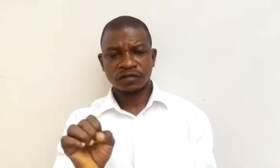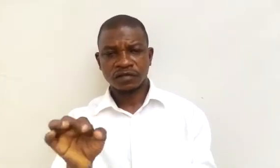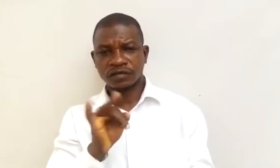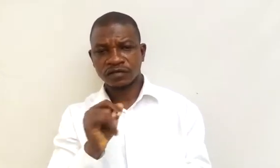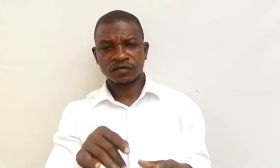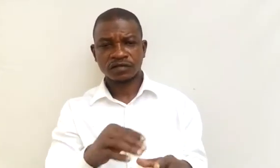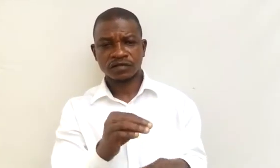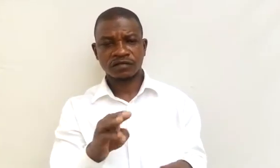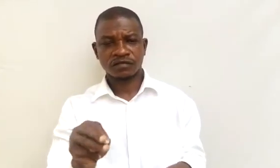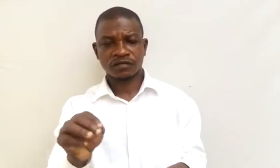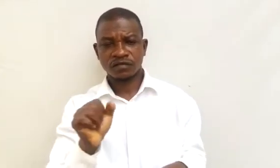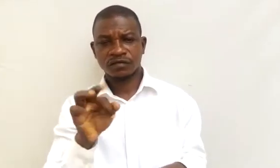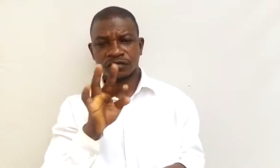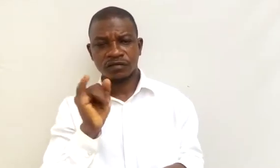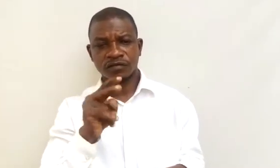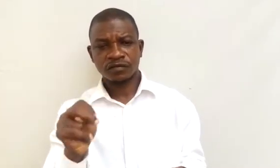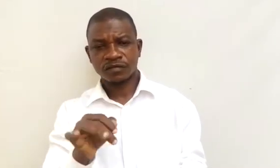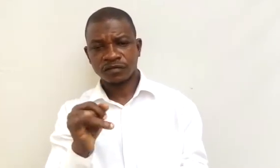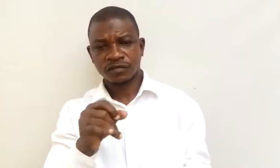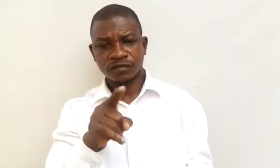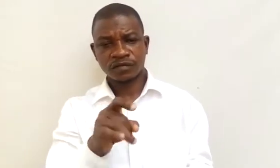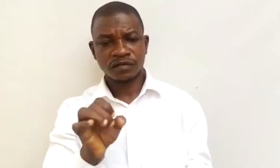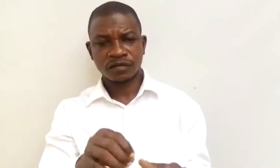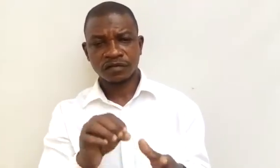marine, pond, etc.